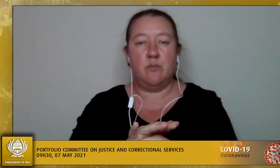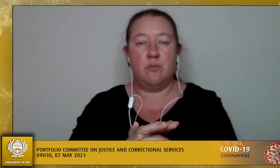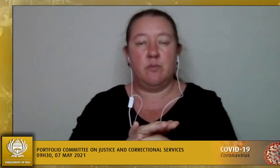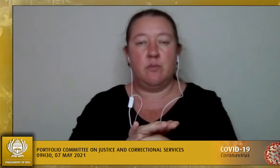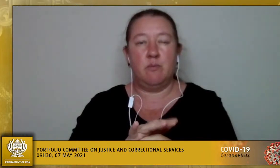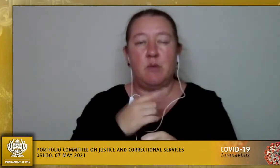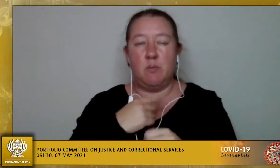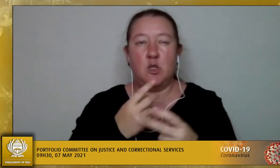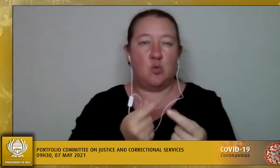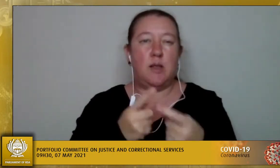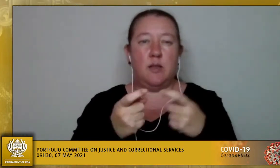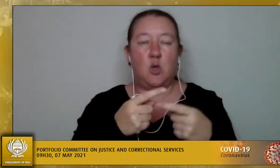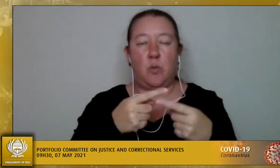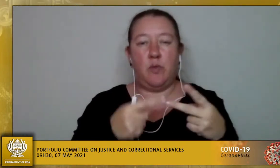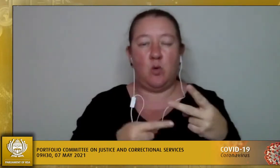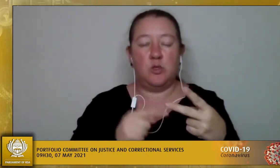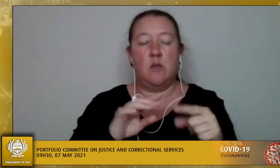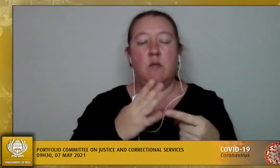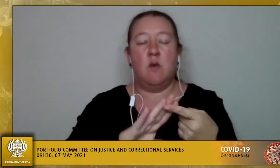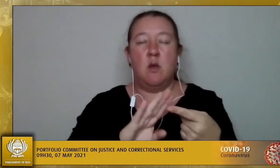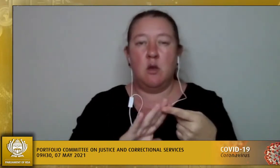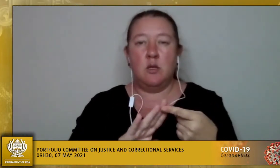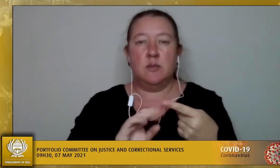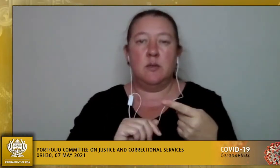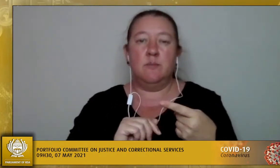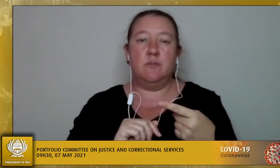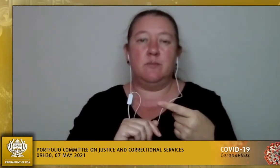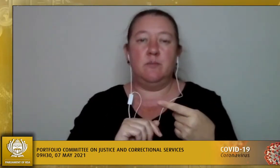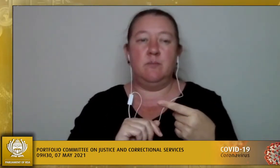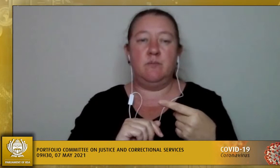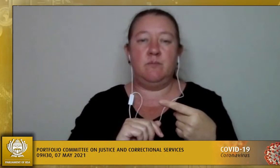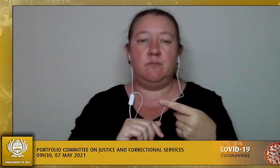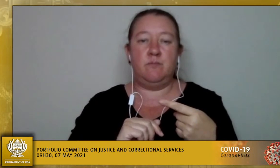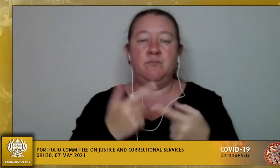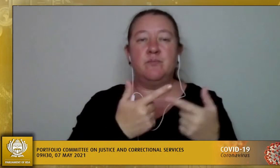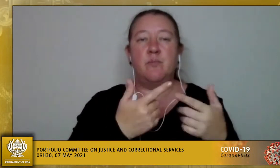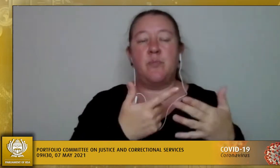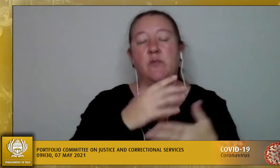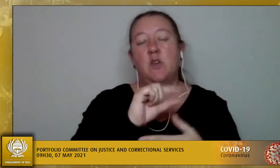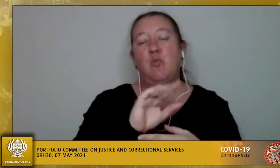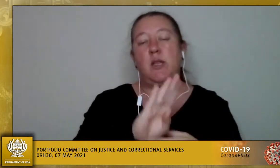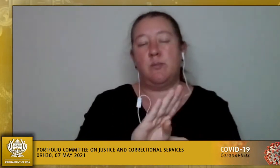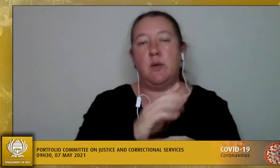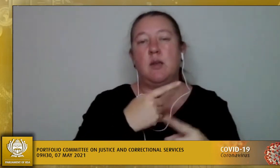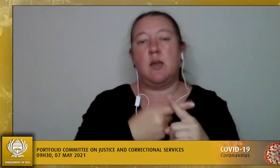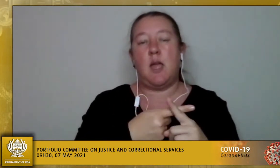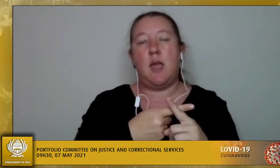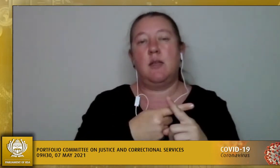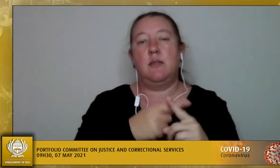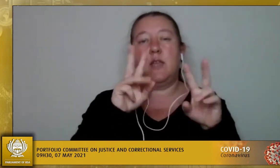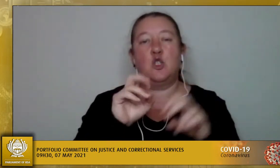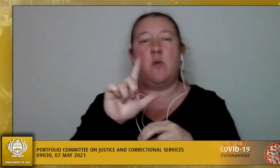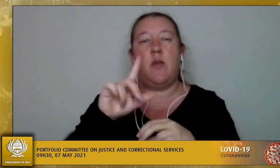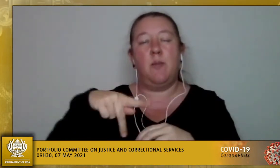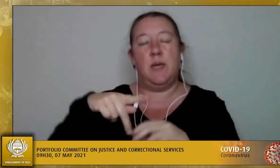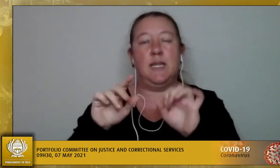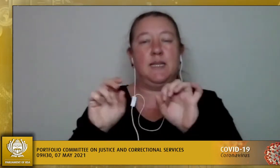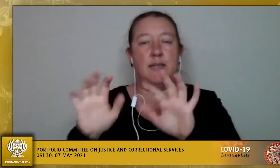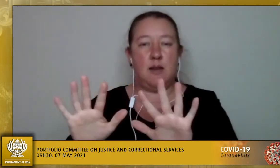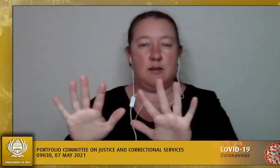deal with those the first one is um Advocate Breitenbach and the issue of the lp10